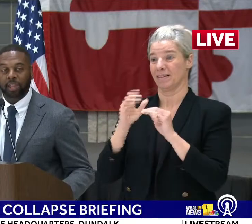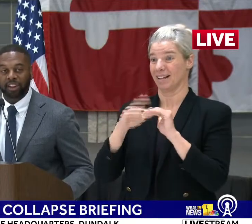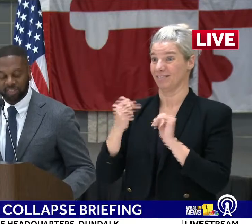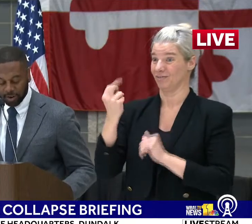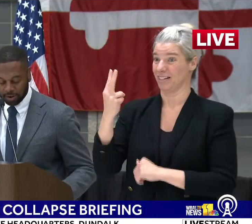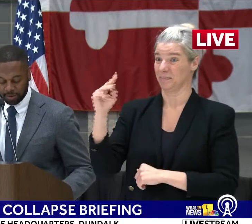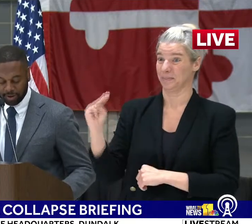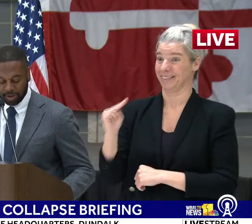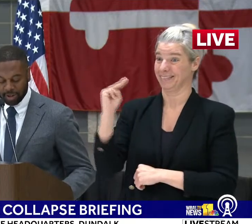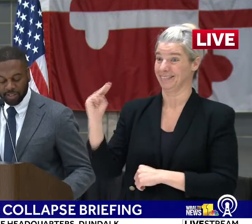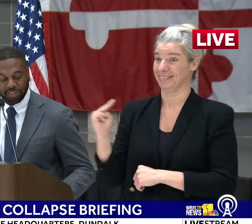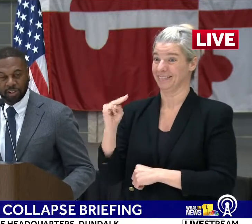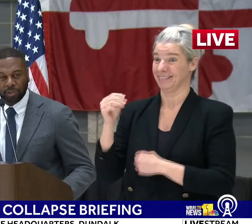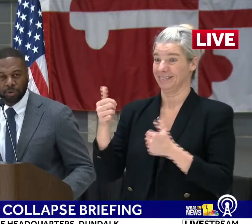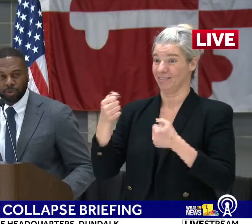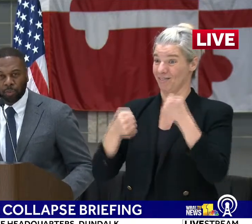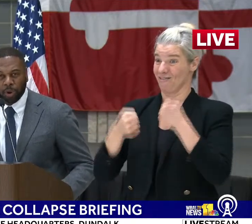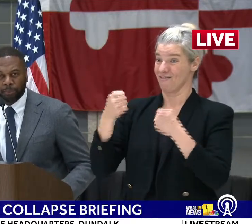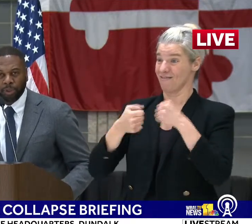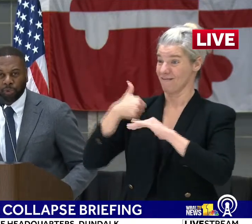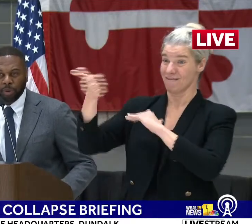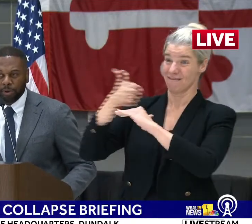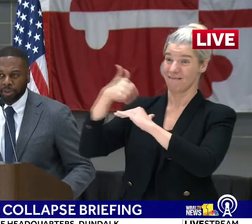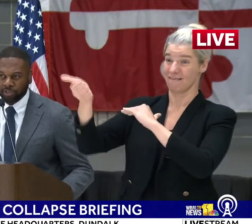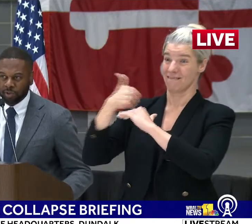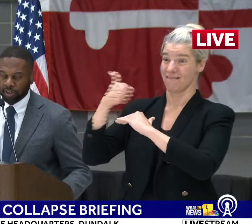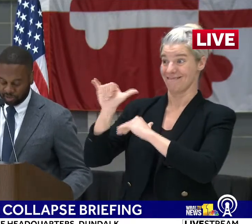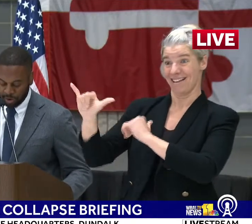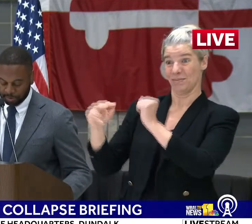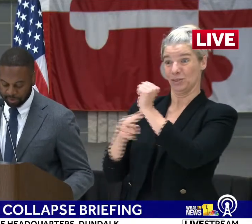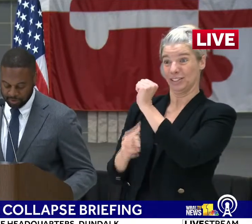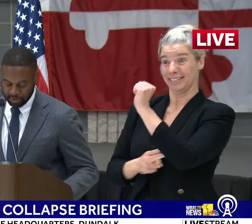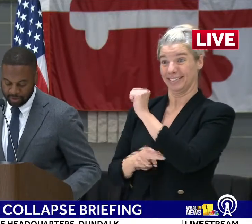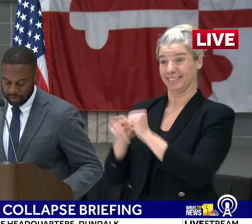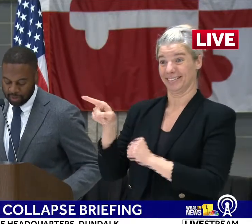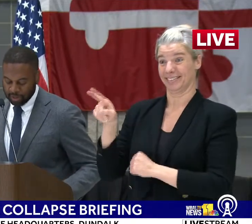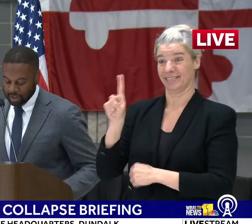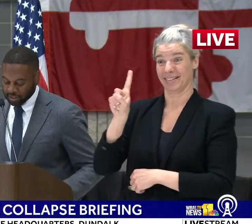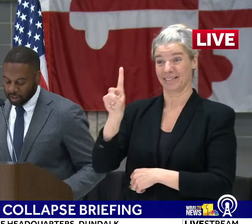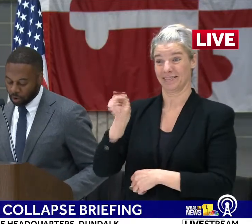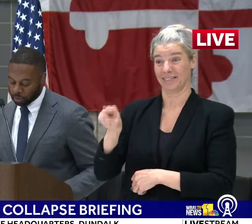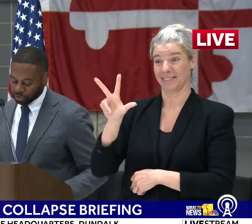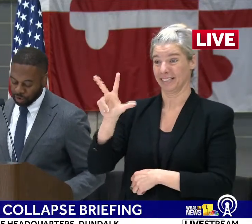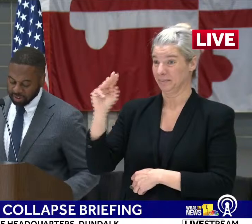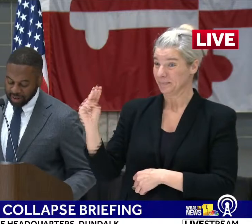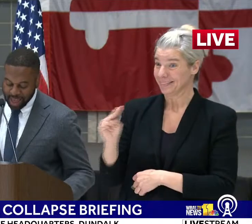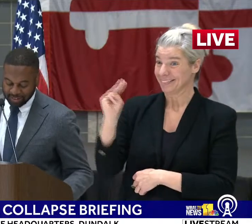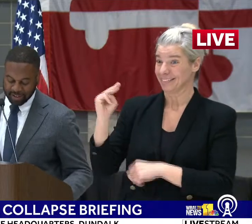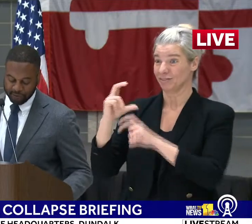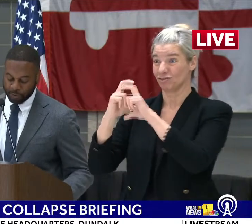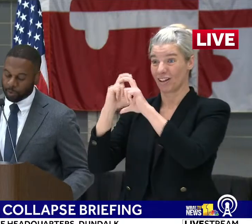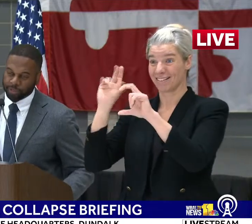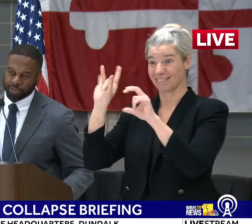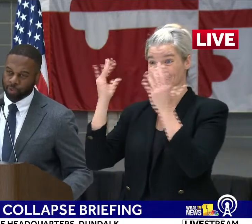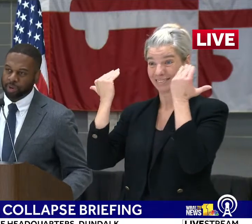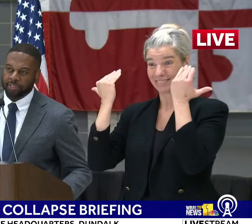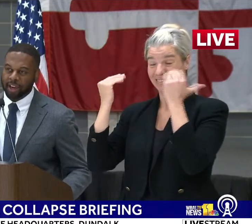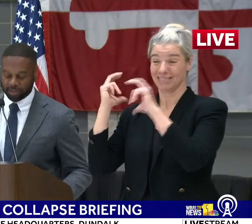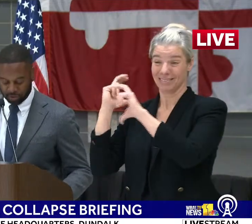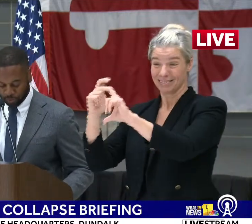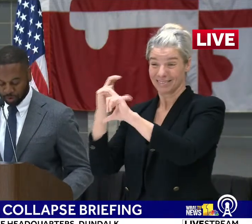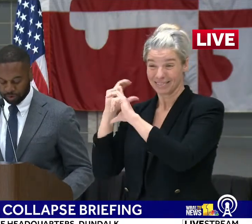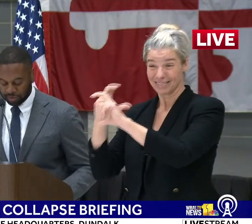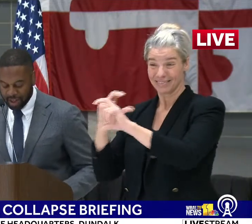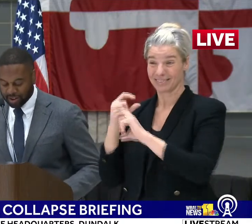passed over the bridge in the last year, and this includes 1.3 million truck trips. It is a local transit asset for more